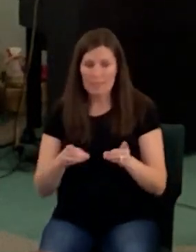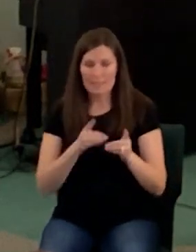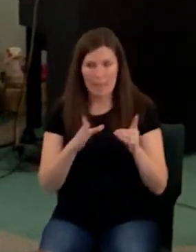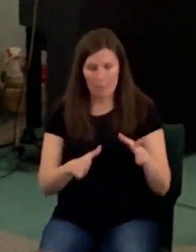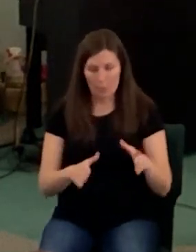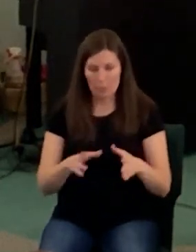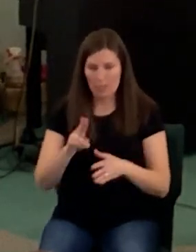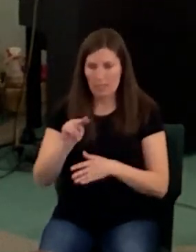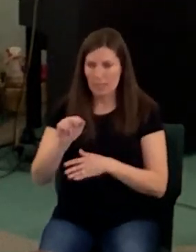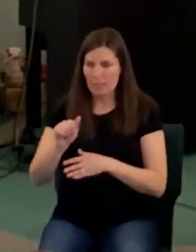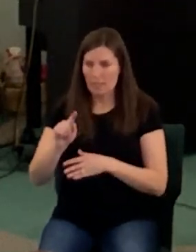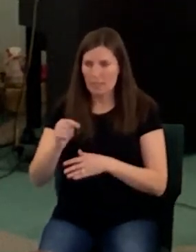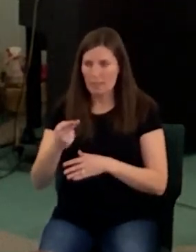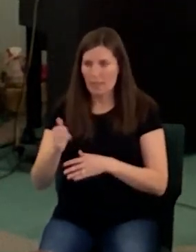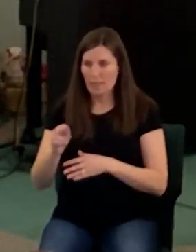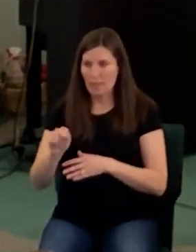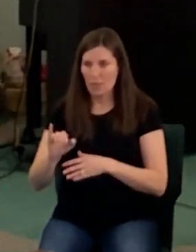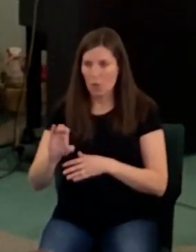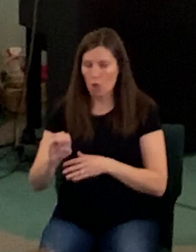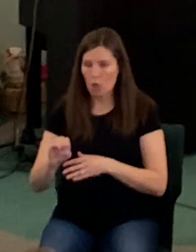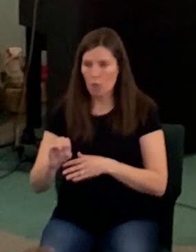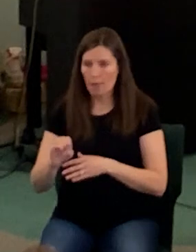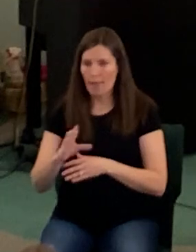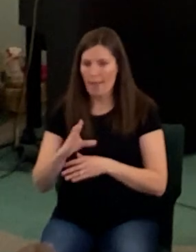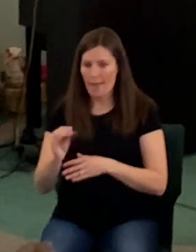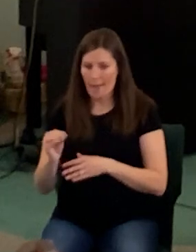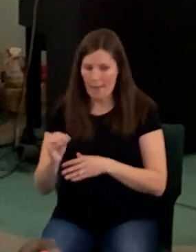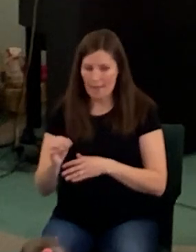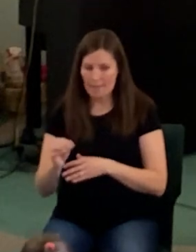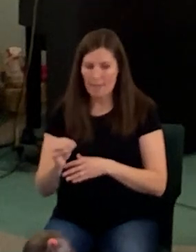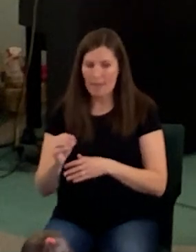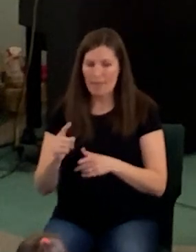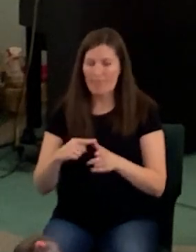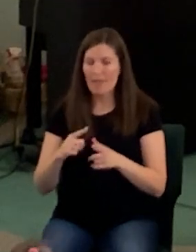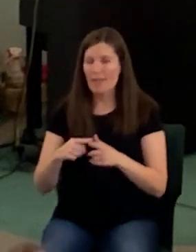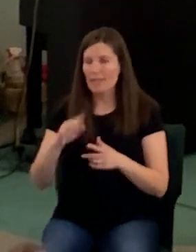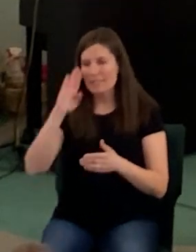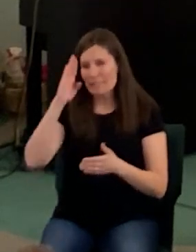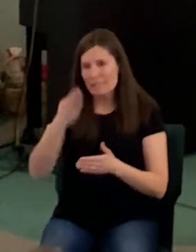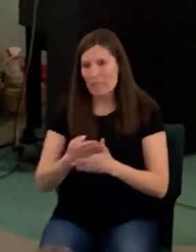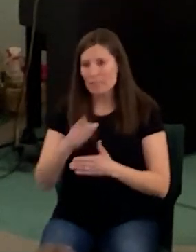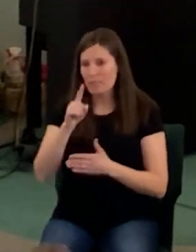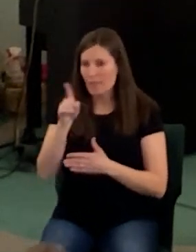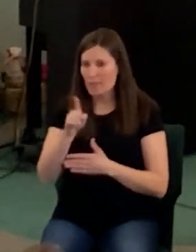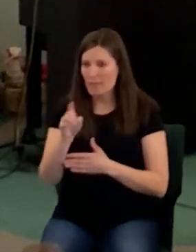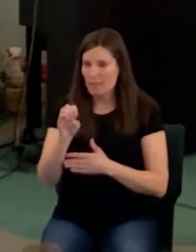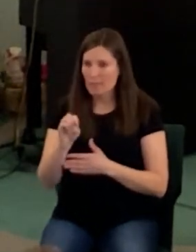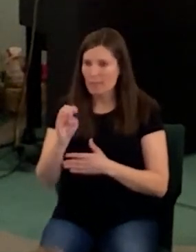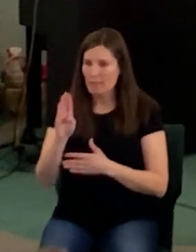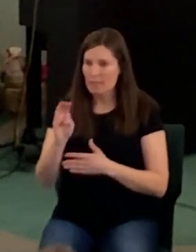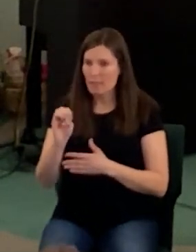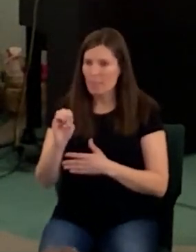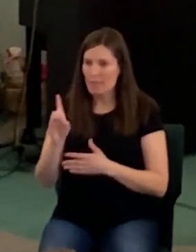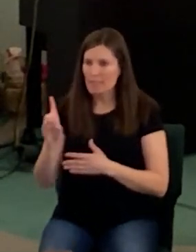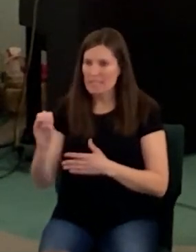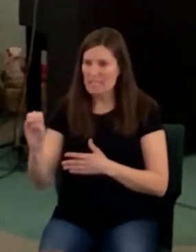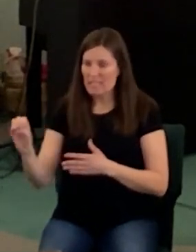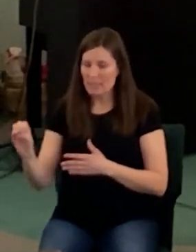And then he gives two groups of two men, the sons of Zebedee. That's likely John, the writer of this